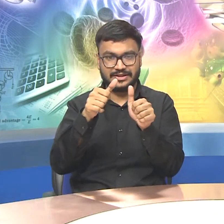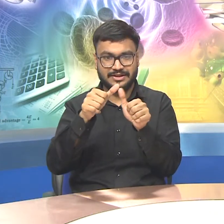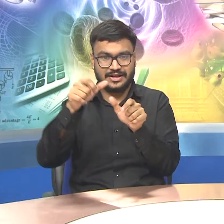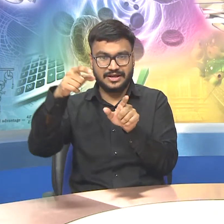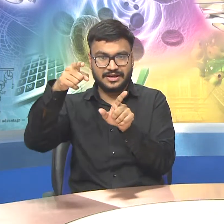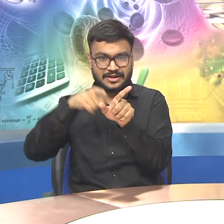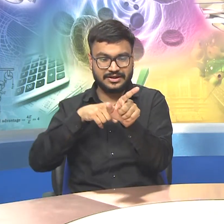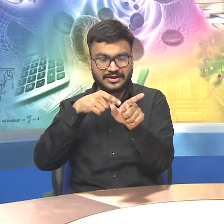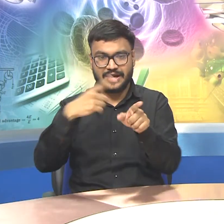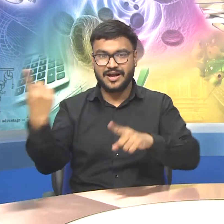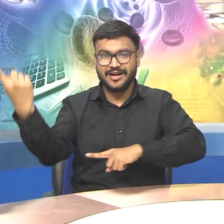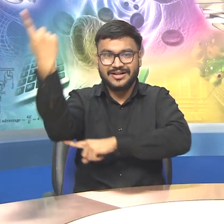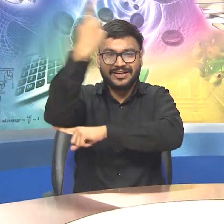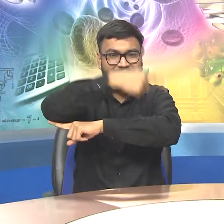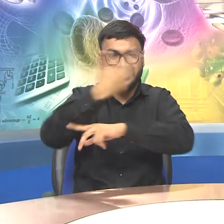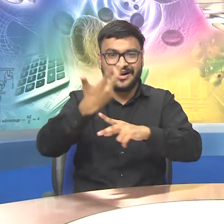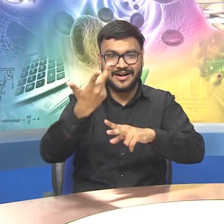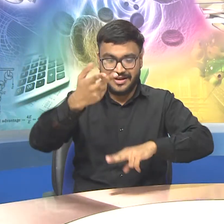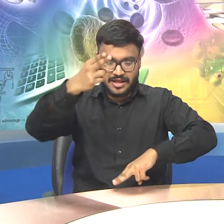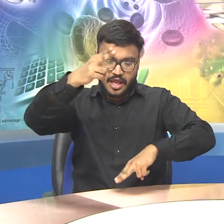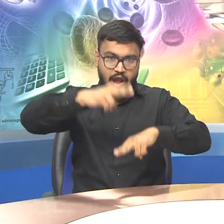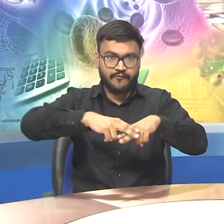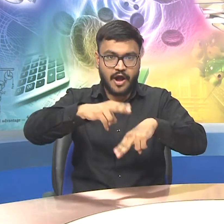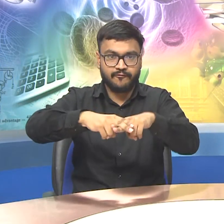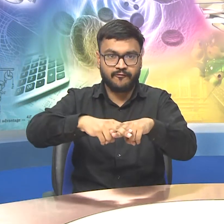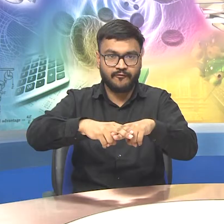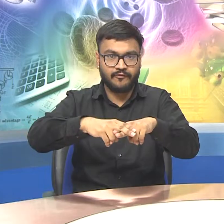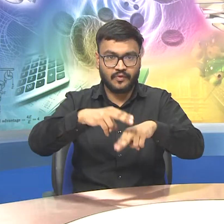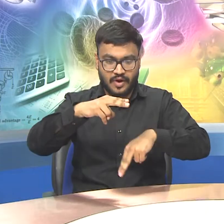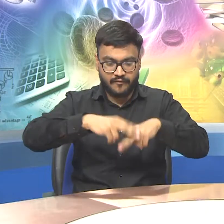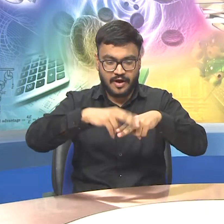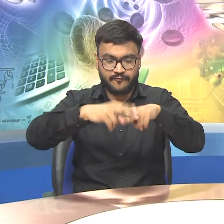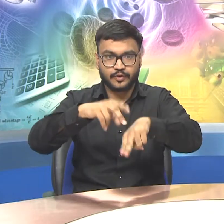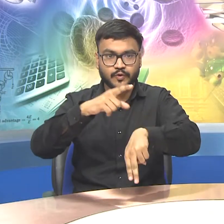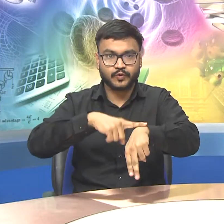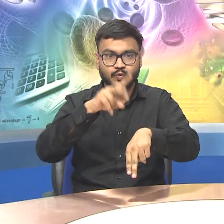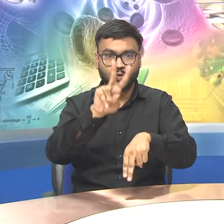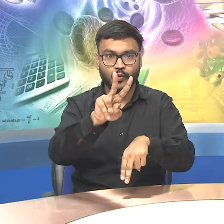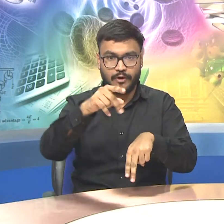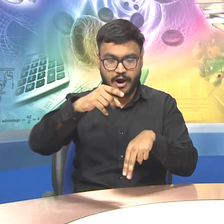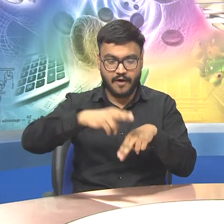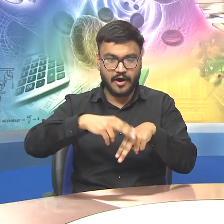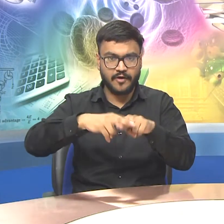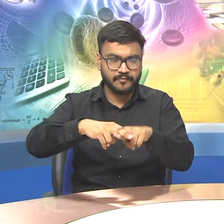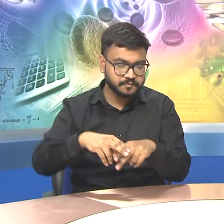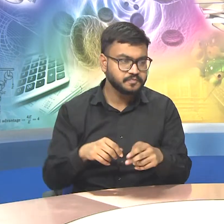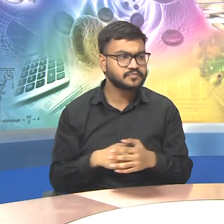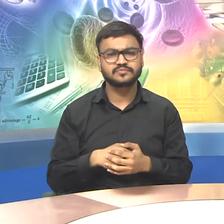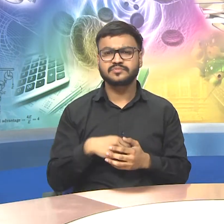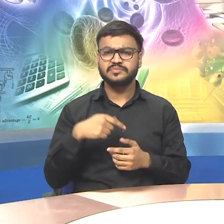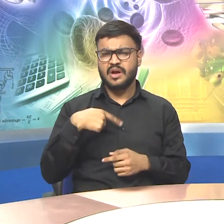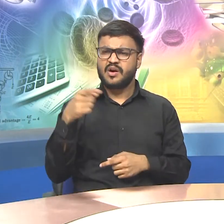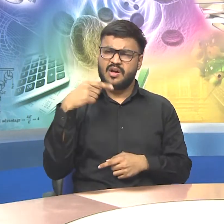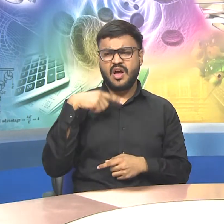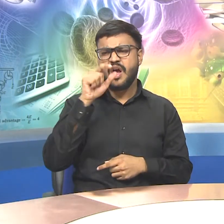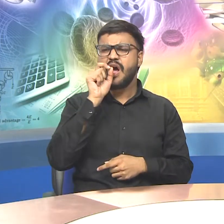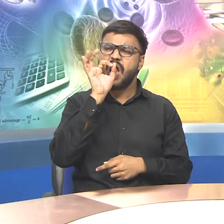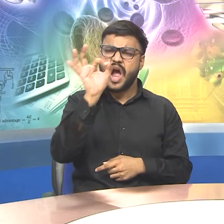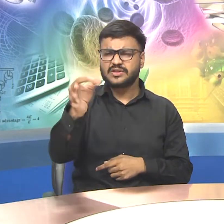describe the word letter F, but if we do it 2 times, then it